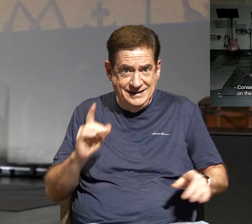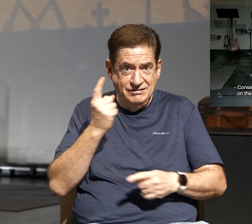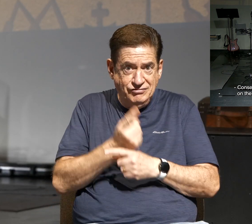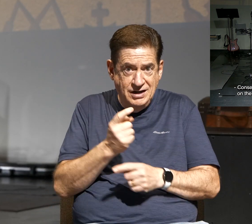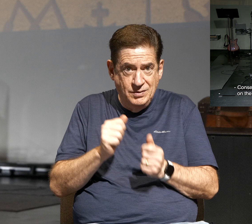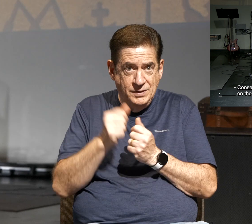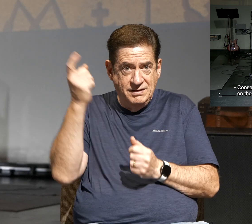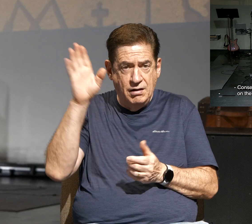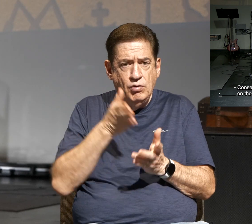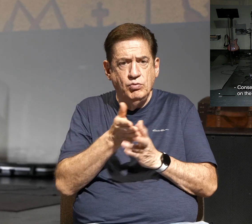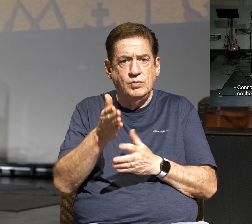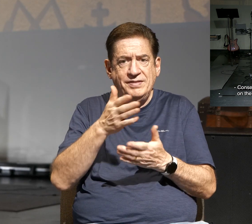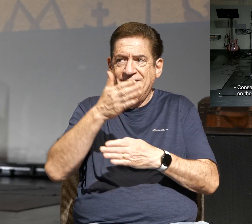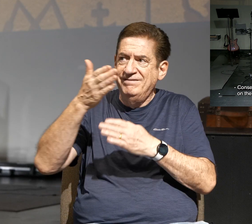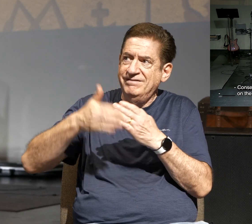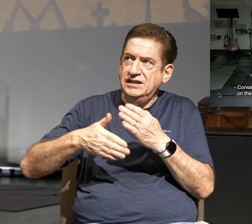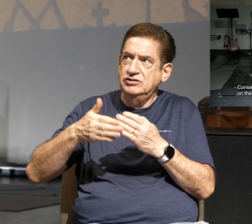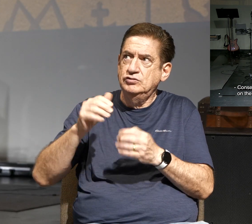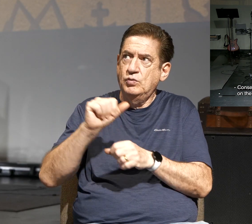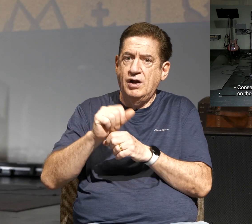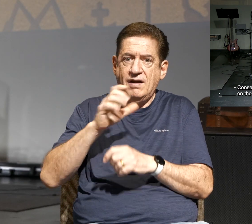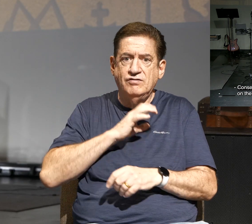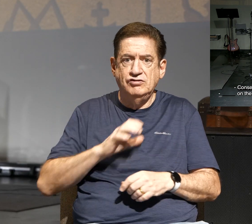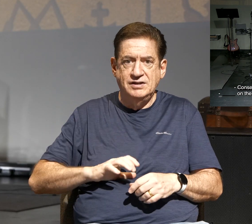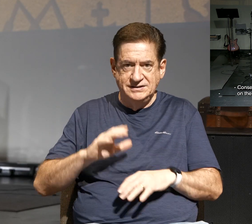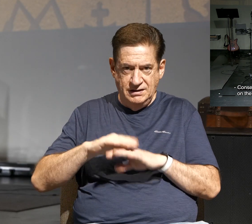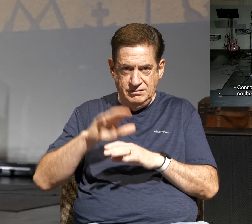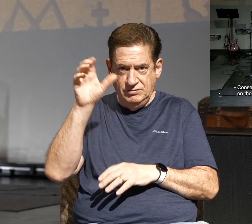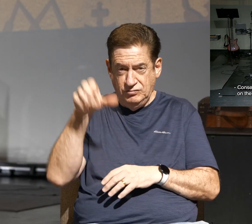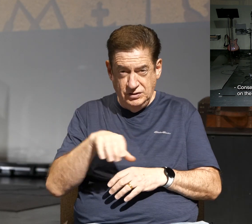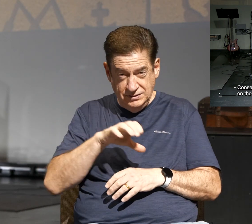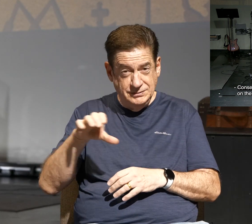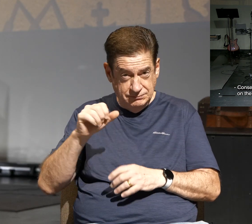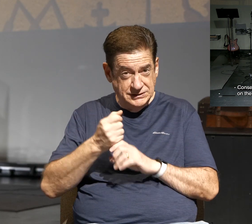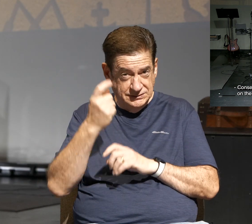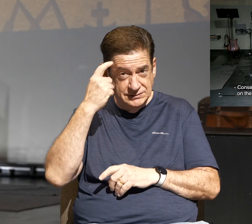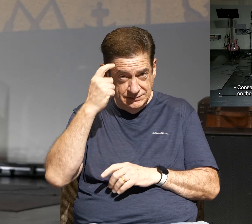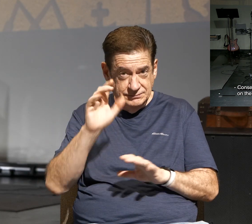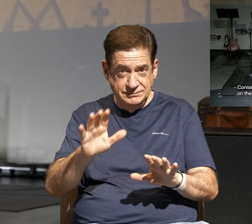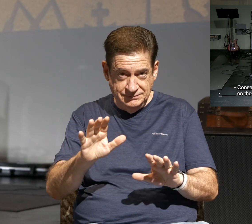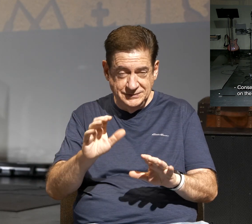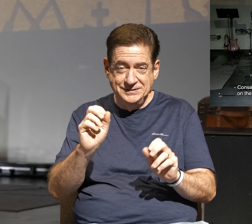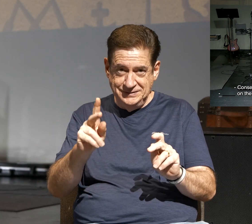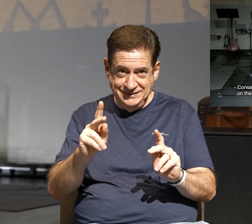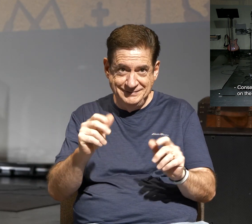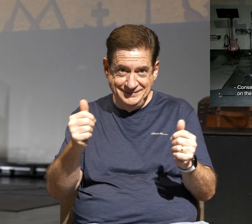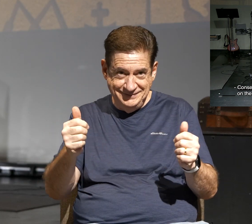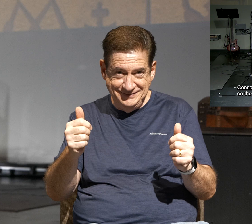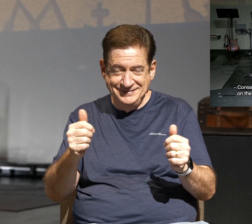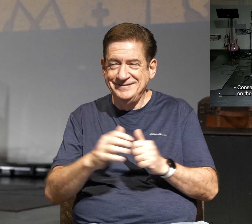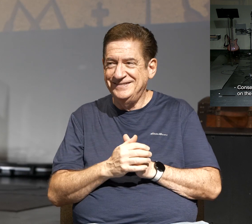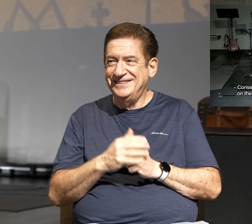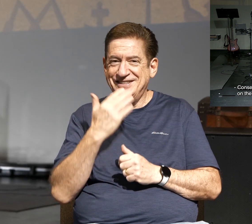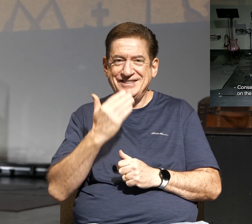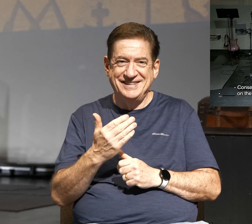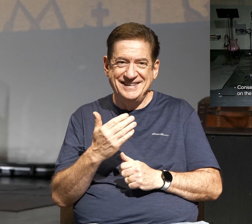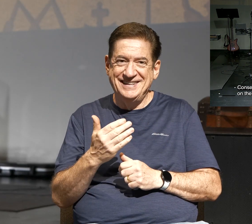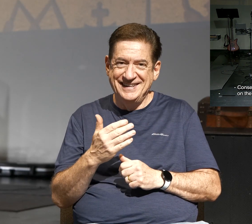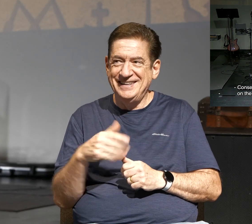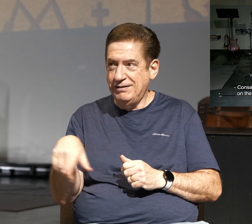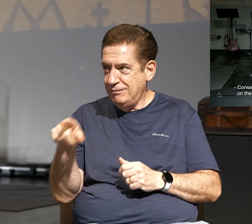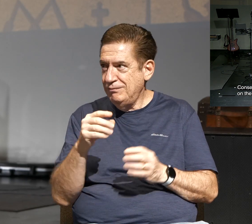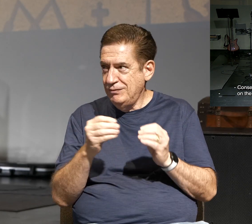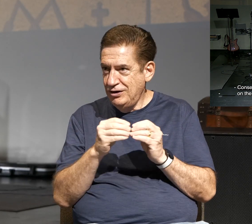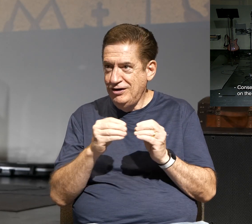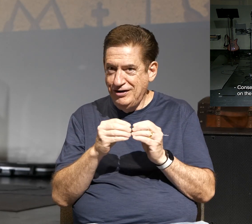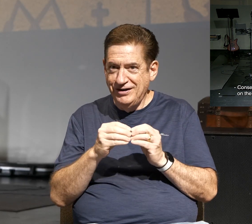with God through the finished work of Christ on the cross. Does that make sense? Okay, four of us got it. Good. Okay, I think more of you got it.